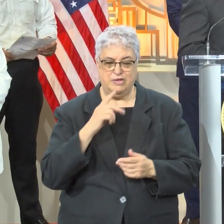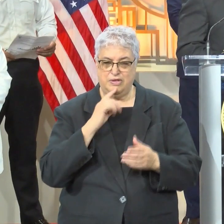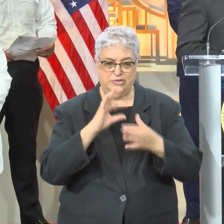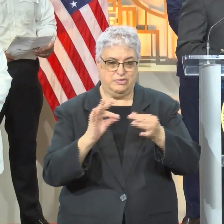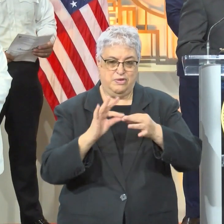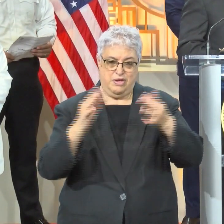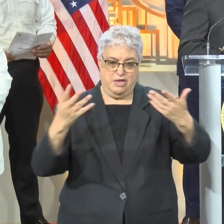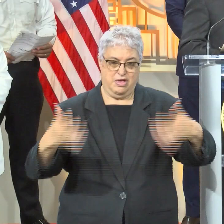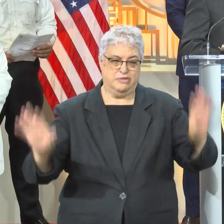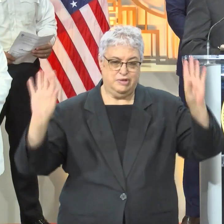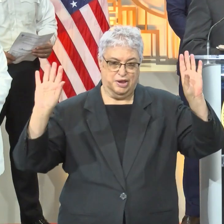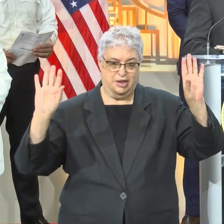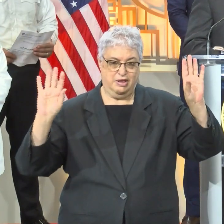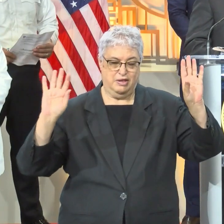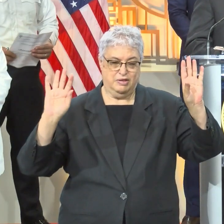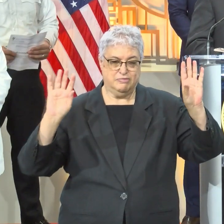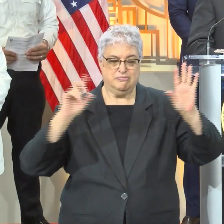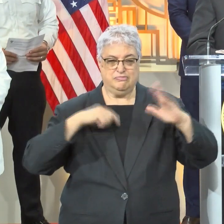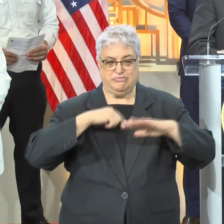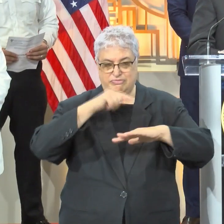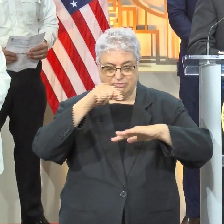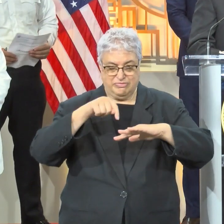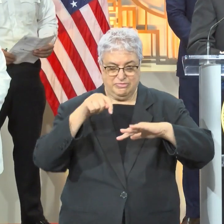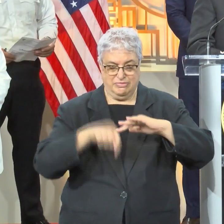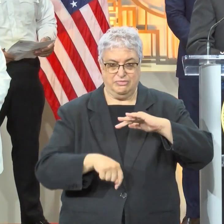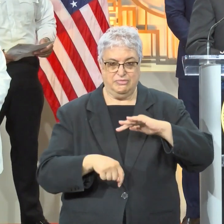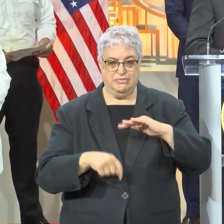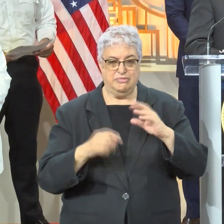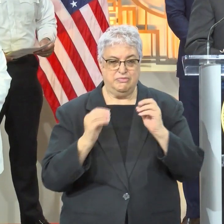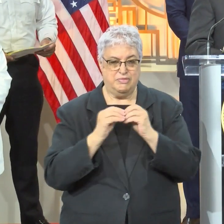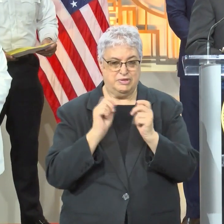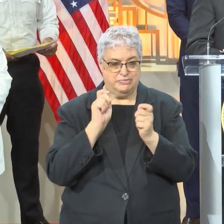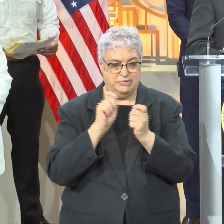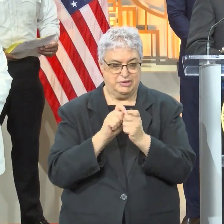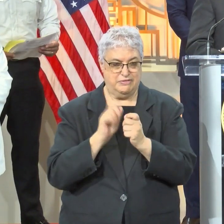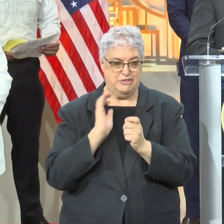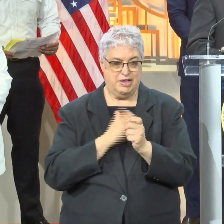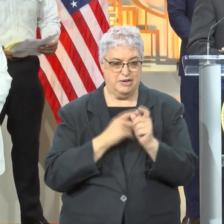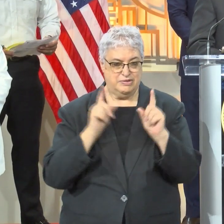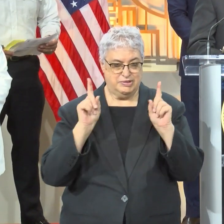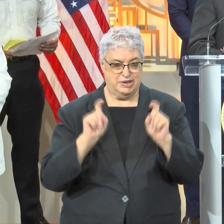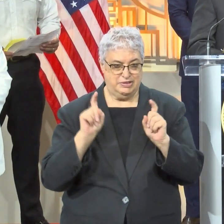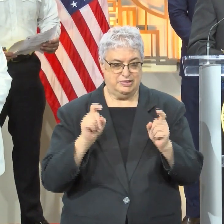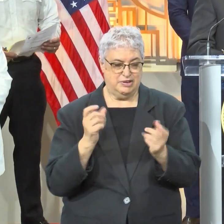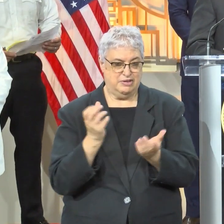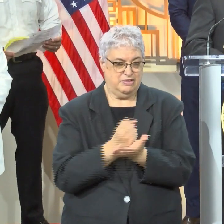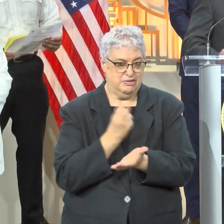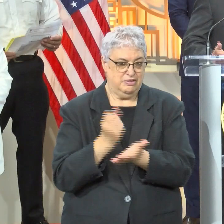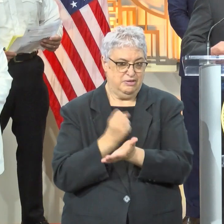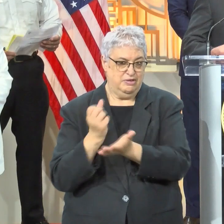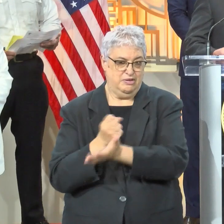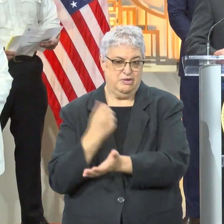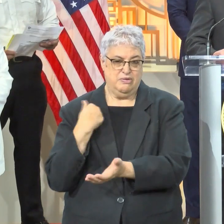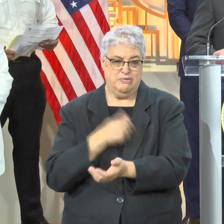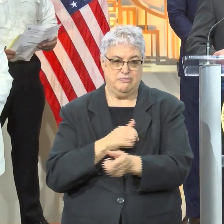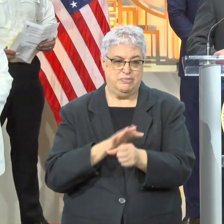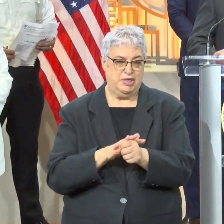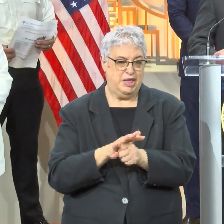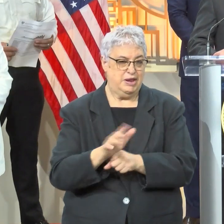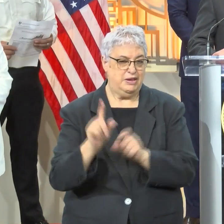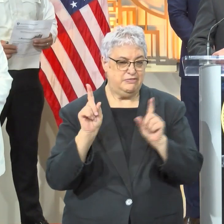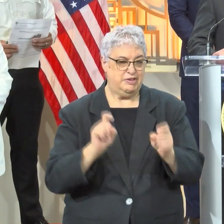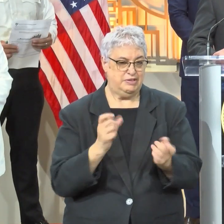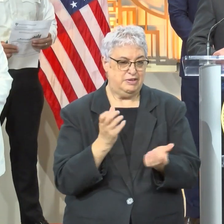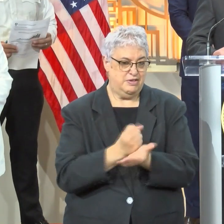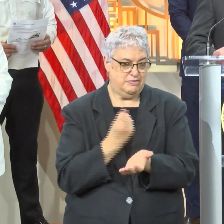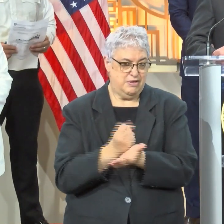it all. So I'm going to dive into some, getting a little bit more specific about our testing opportunities. As the mayor pointed out, we have plenty of testing opportunity